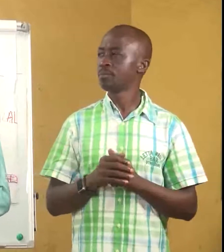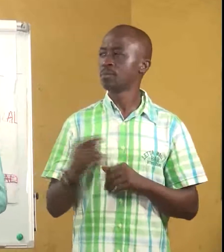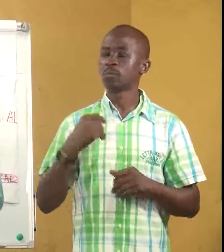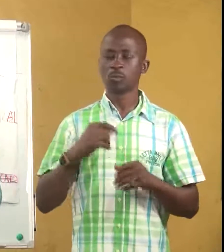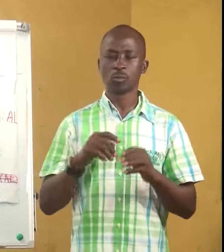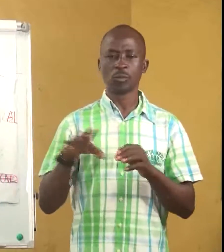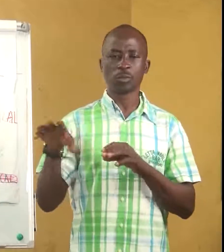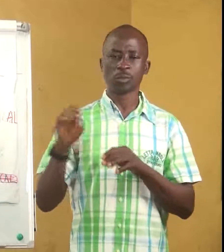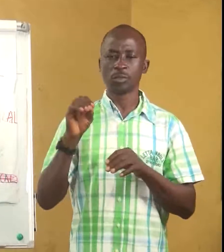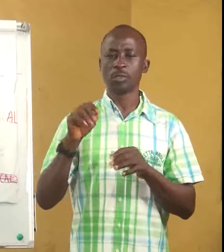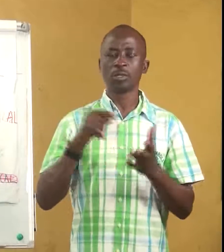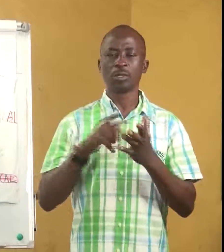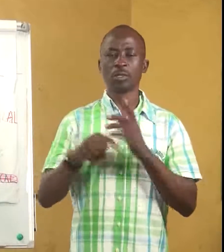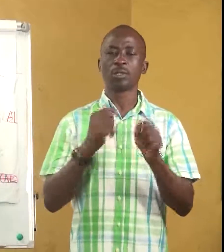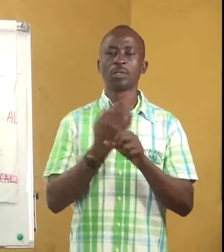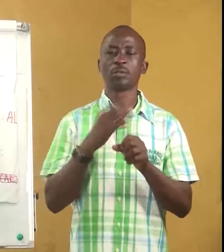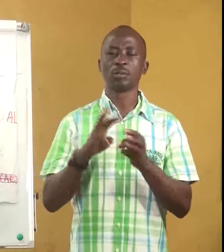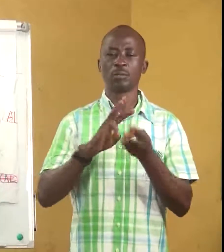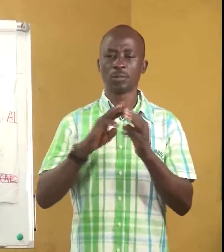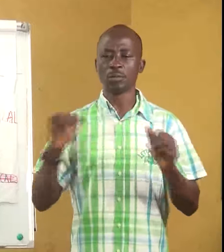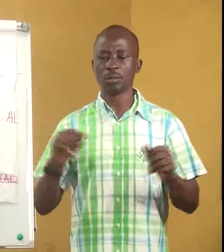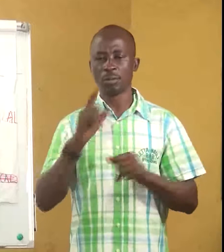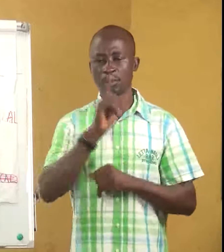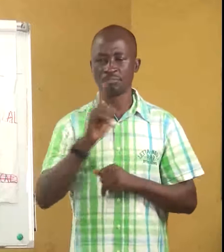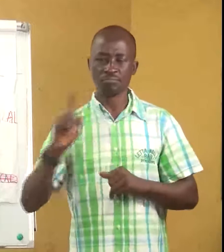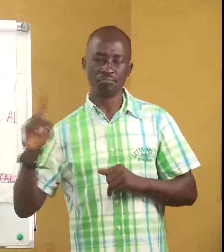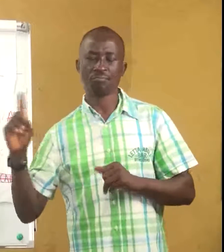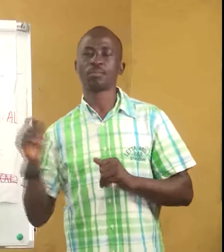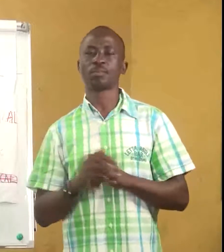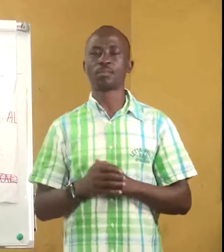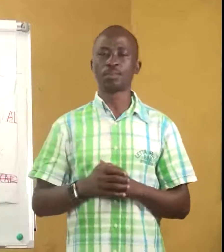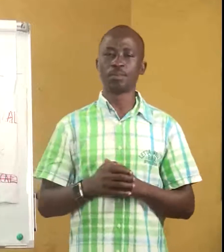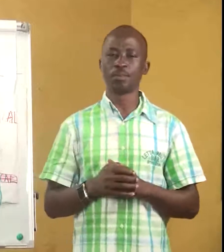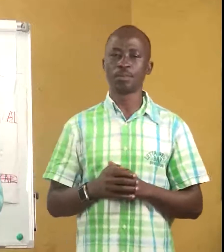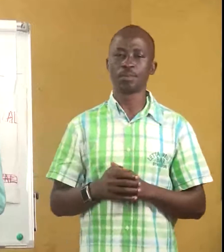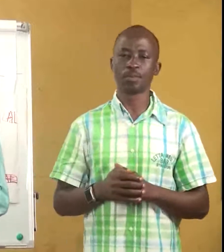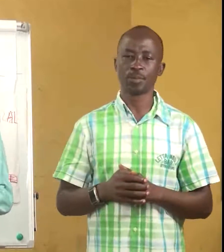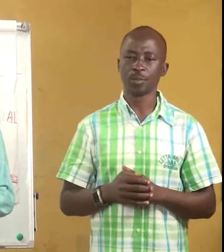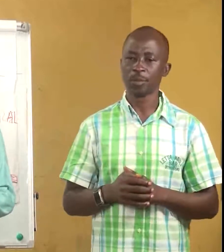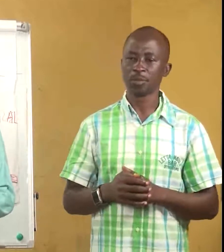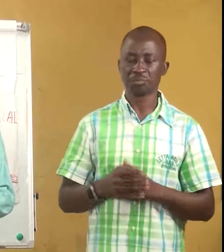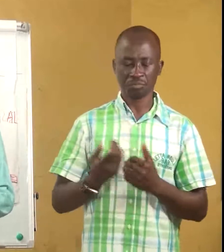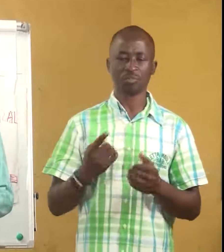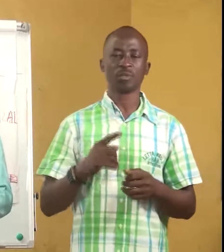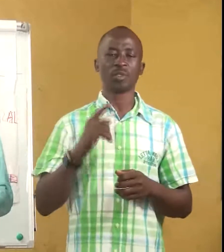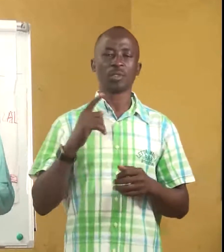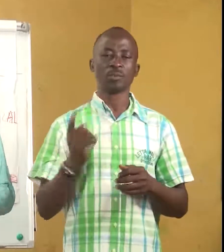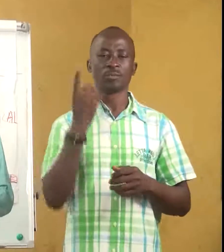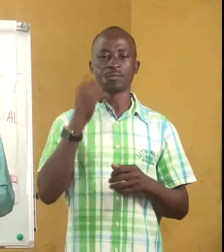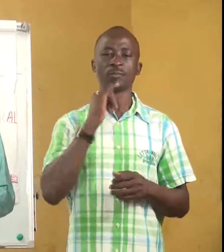take this type of weathering one after the others. Of course, the first one